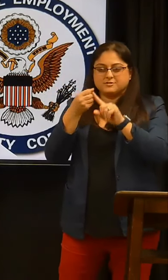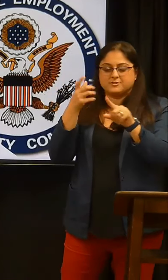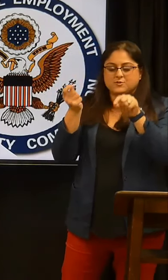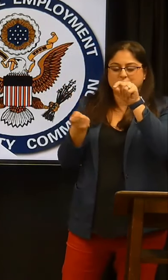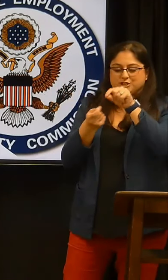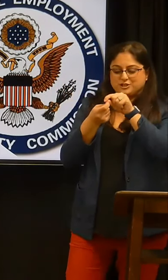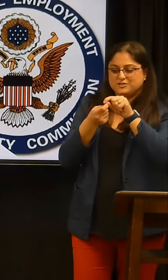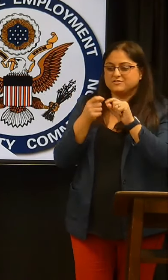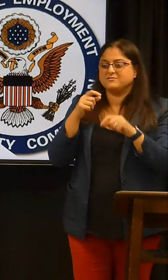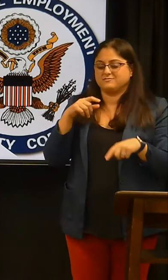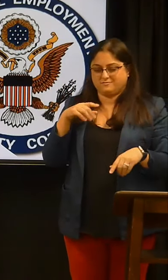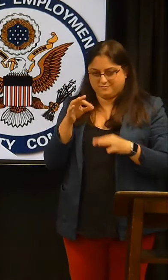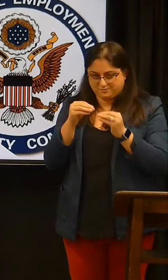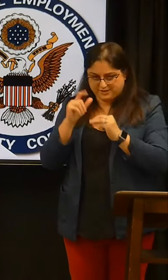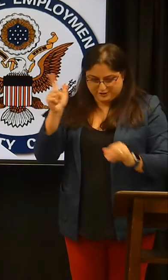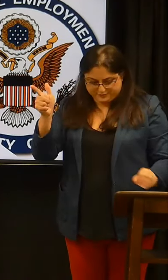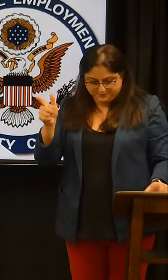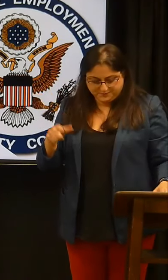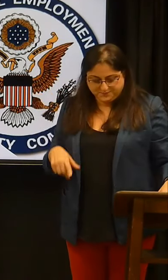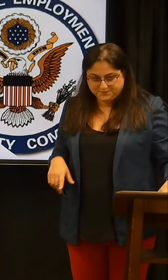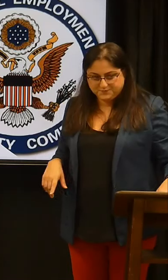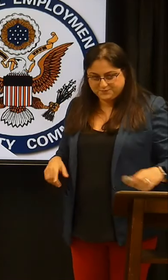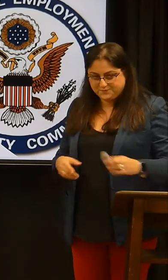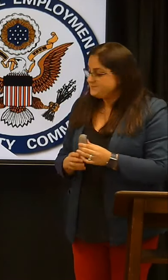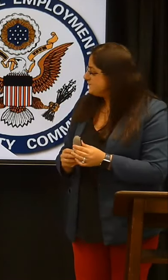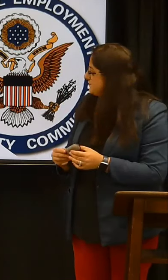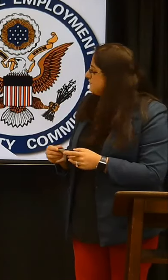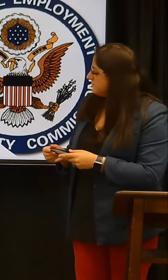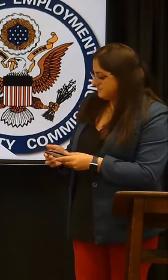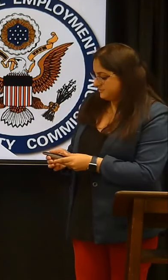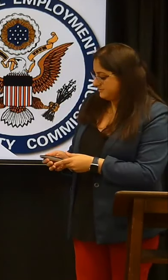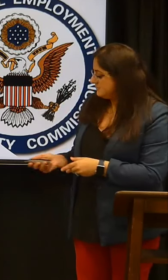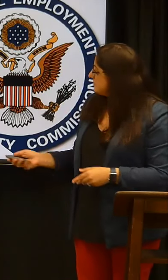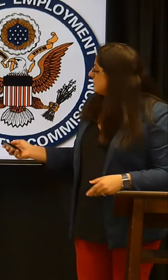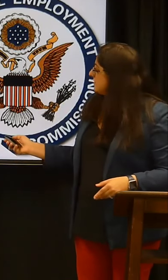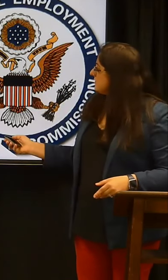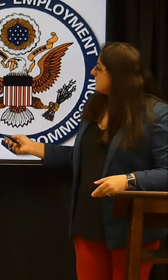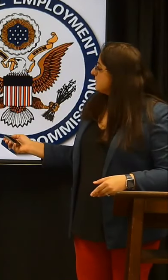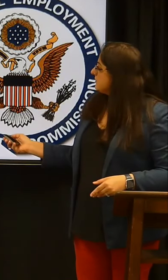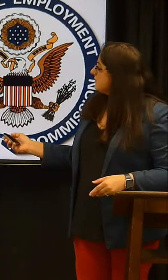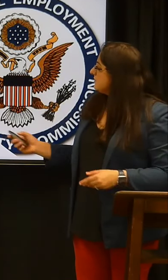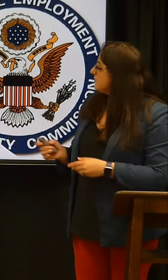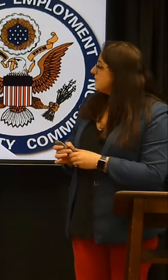And also retaliation, which I will explain more later.